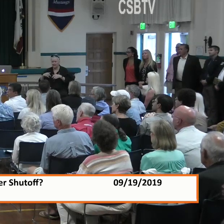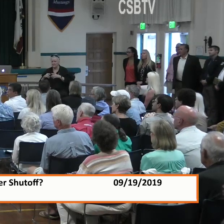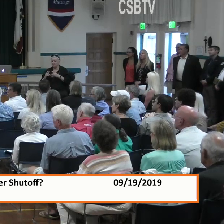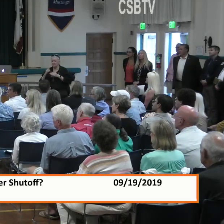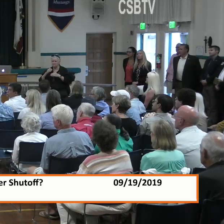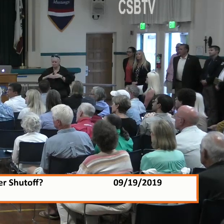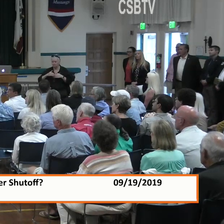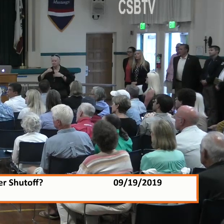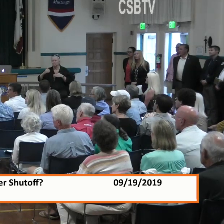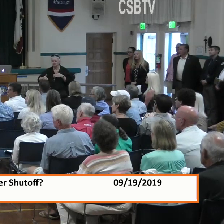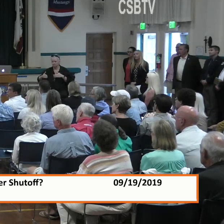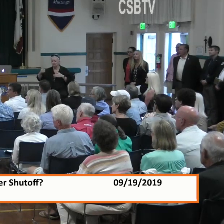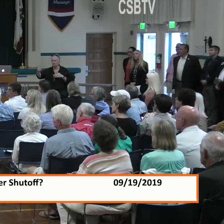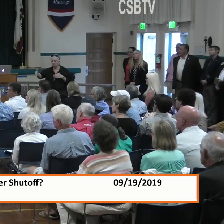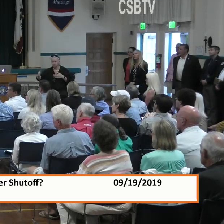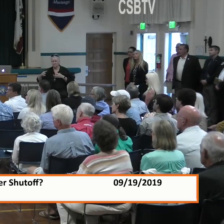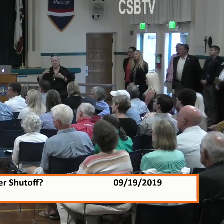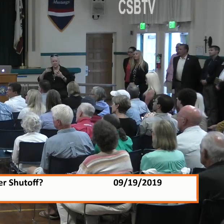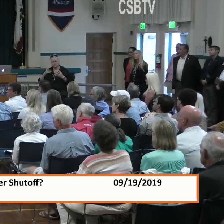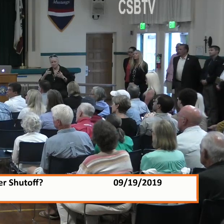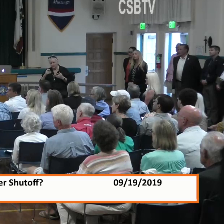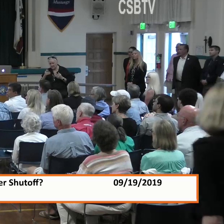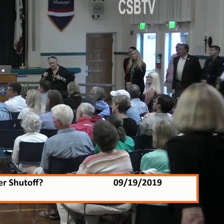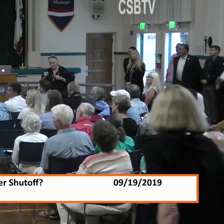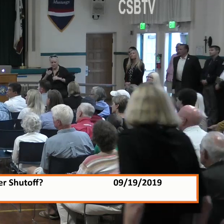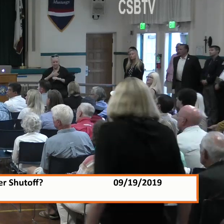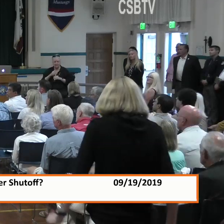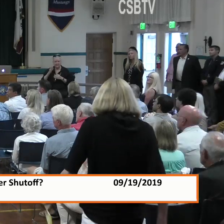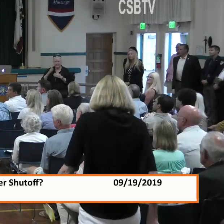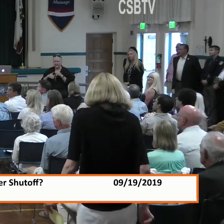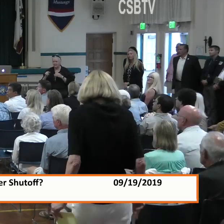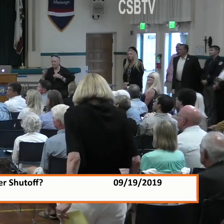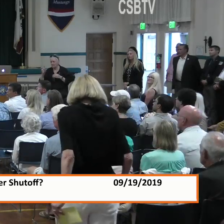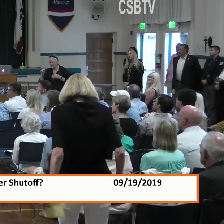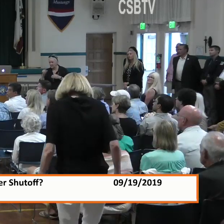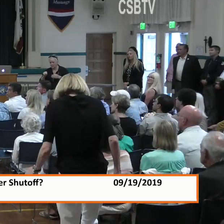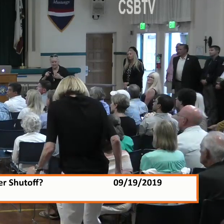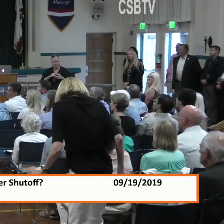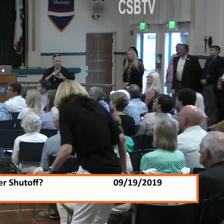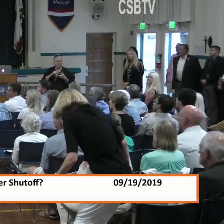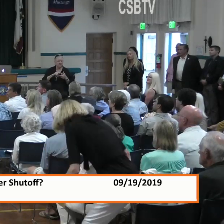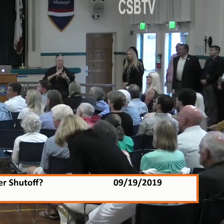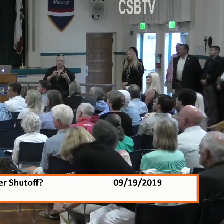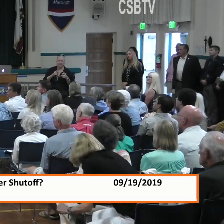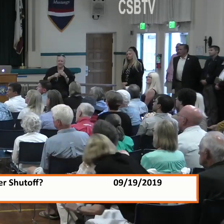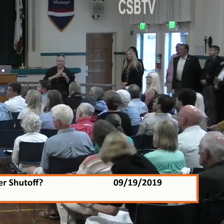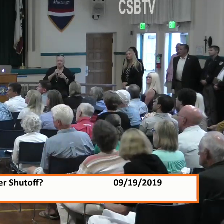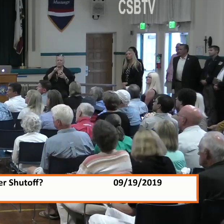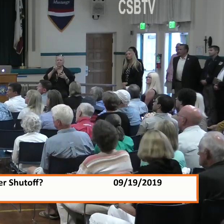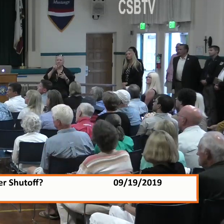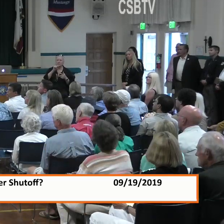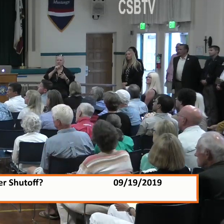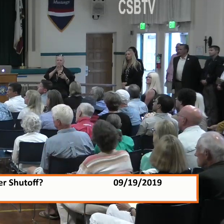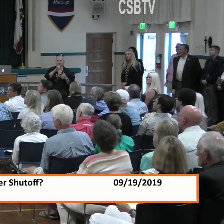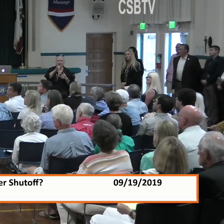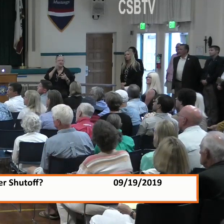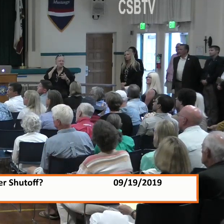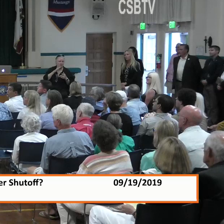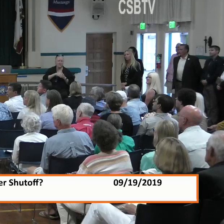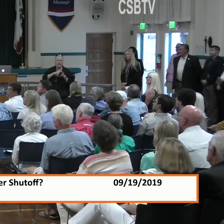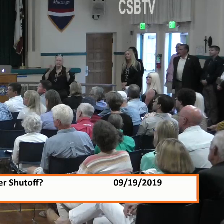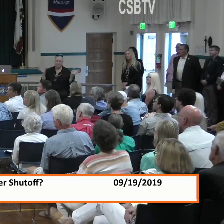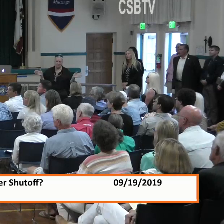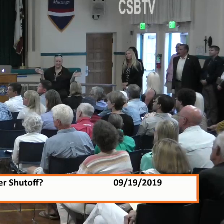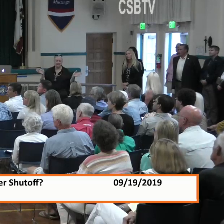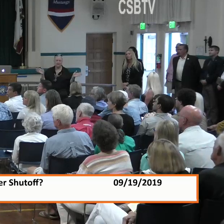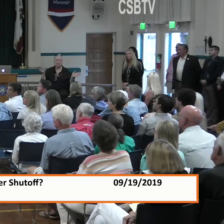benchmarks of things you're trying to do by the end of 2020, by the end of 25. You know, and I know that's a broad plan across your whole